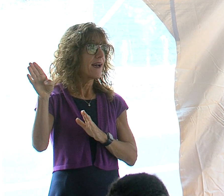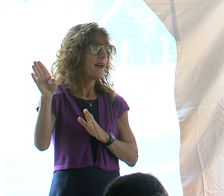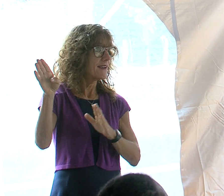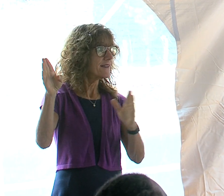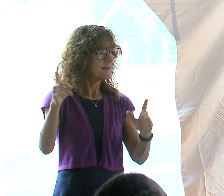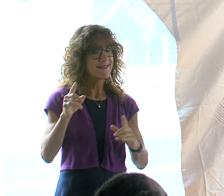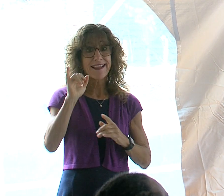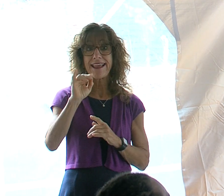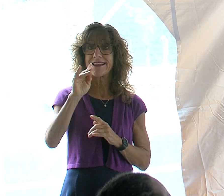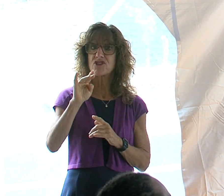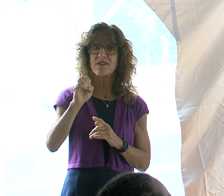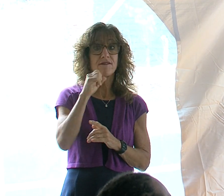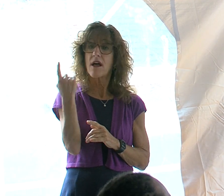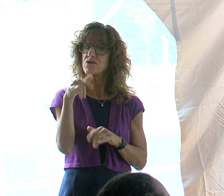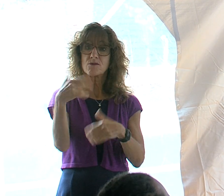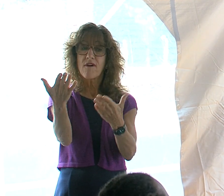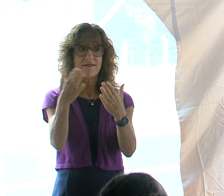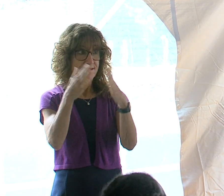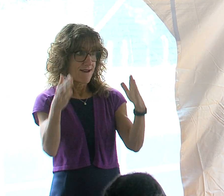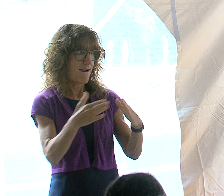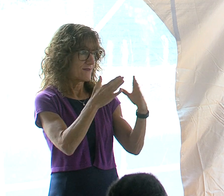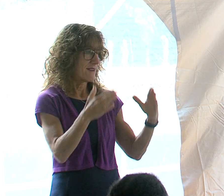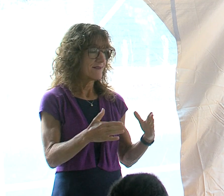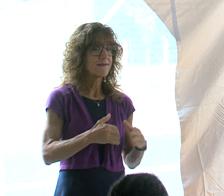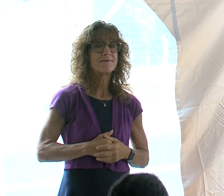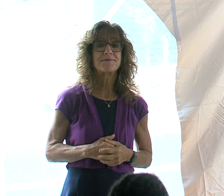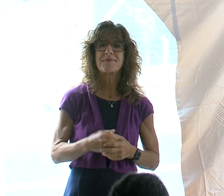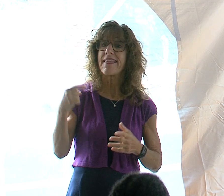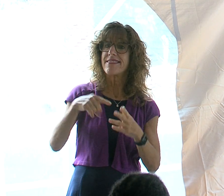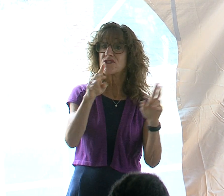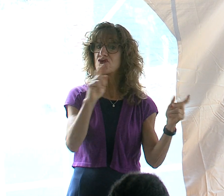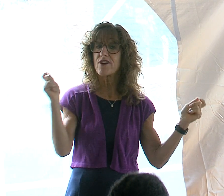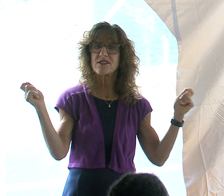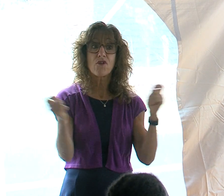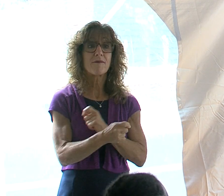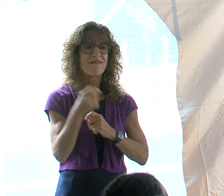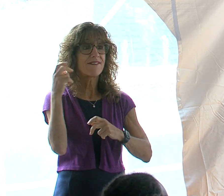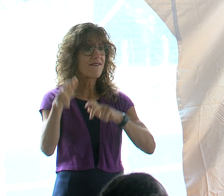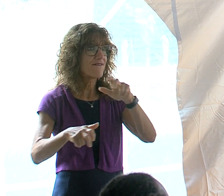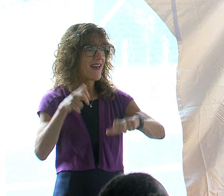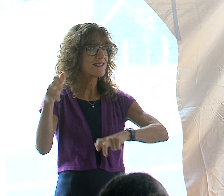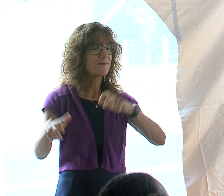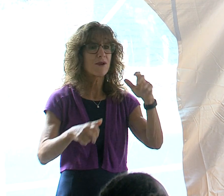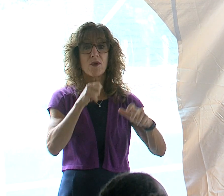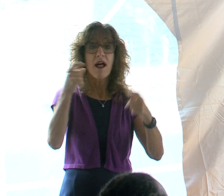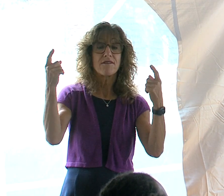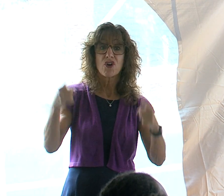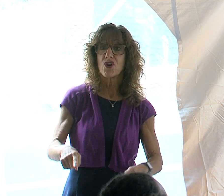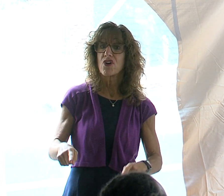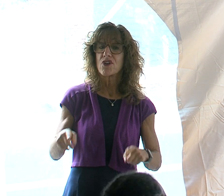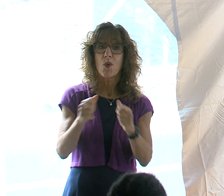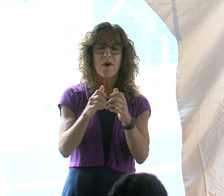initiative in addition to just providing housing. This transformative investment could not have occurred without significant